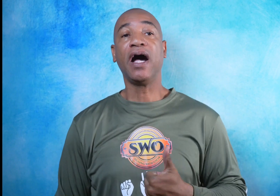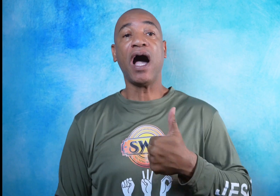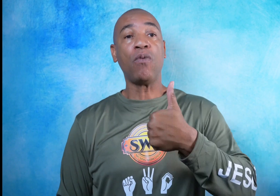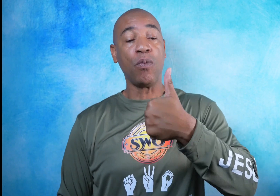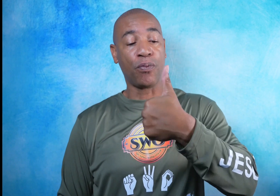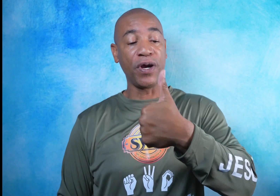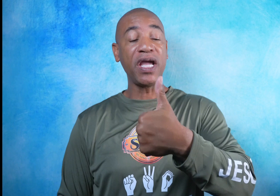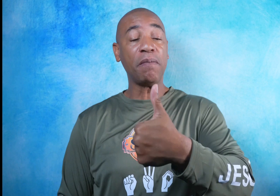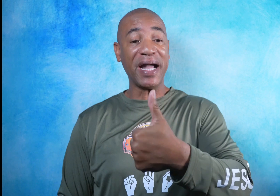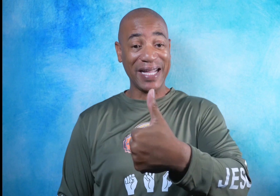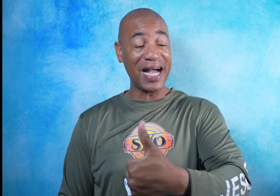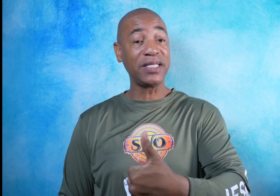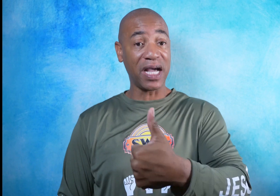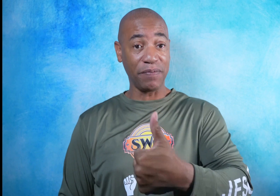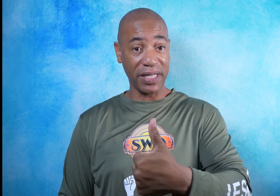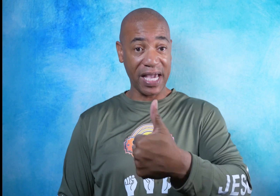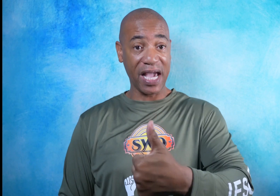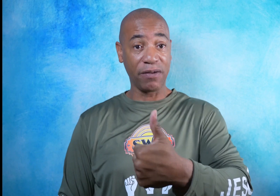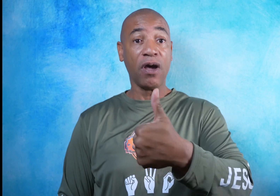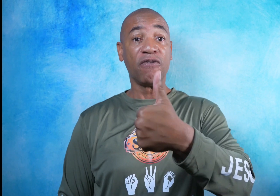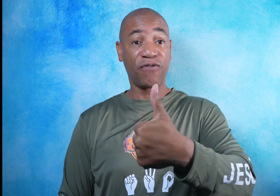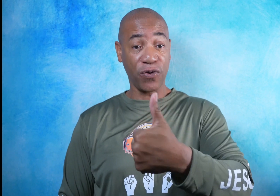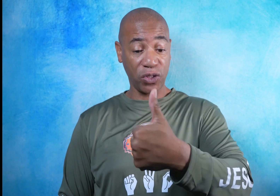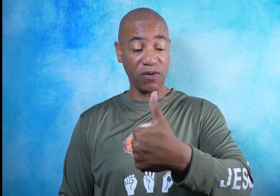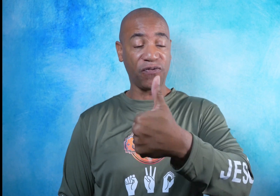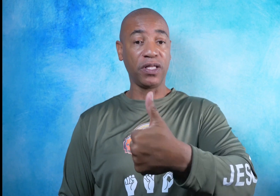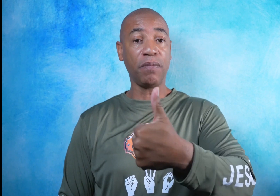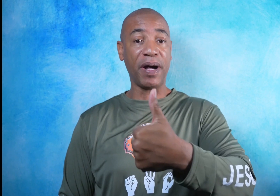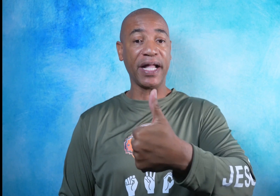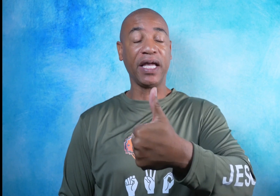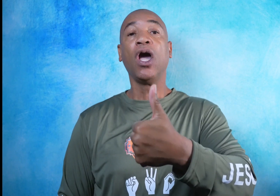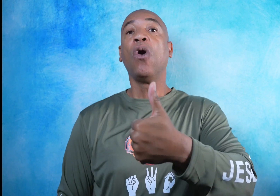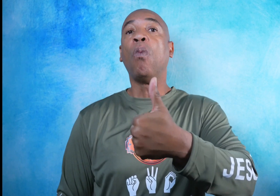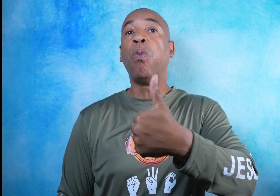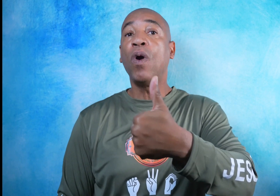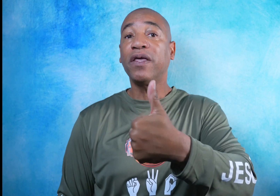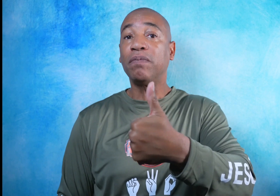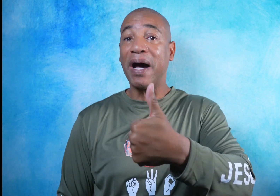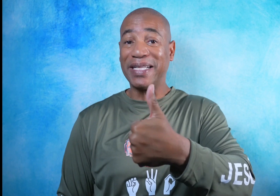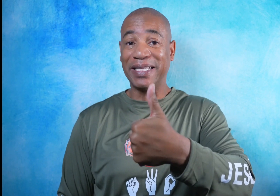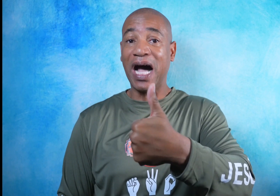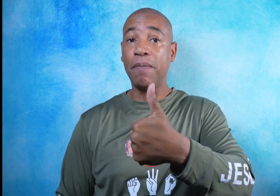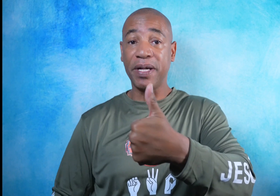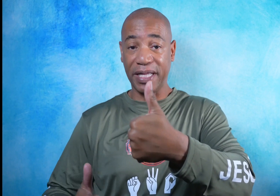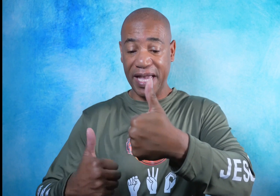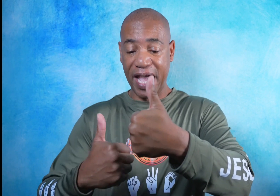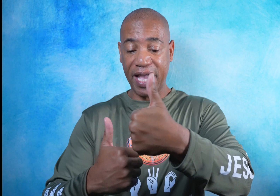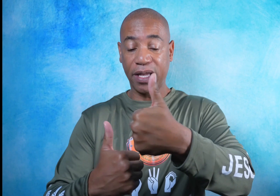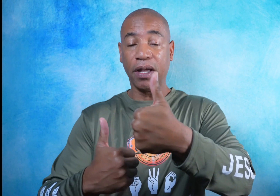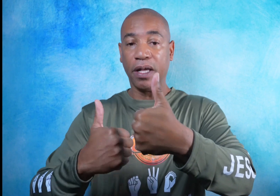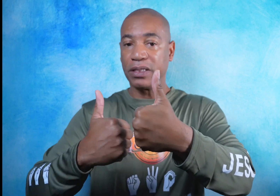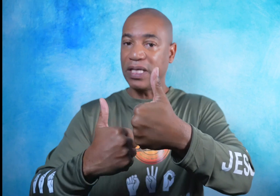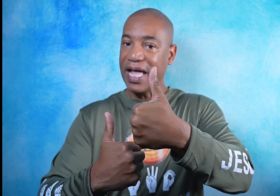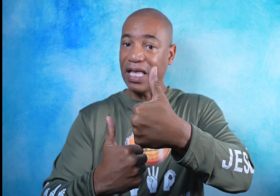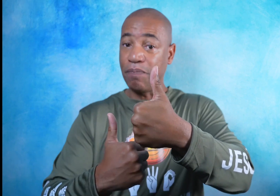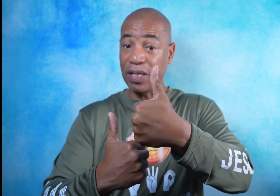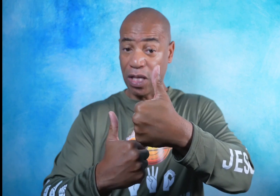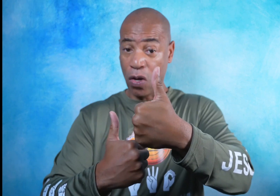I will bring my non-dominant hand first in front of the body with my dominant A slightly below